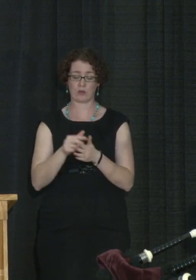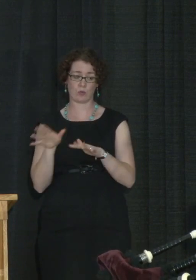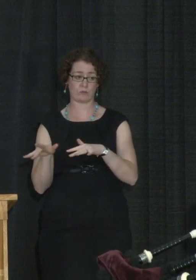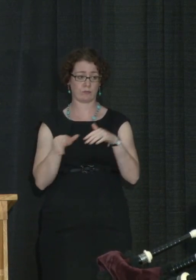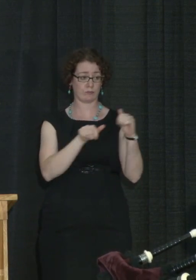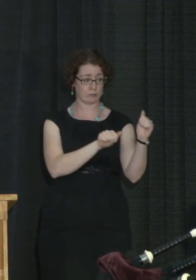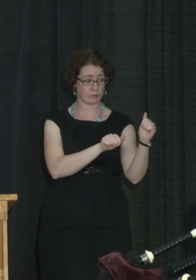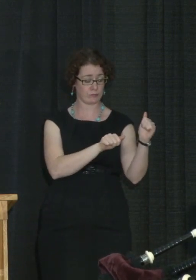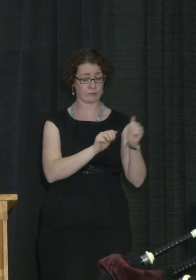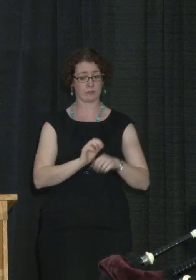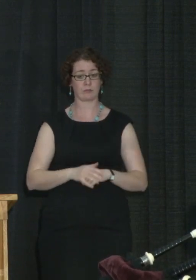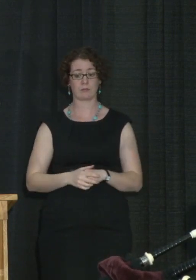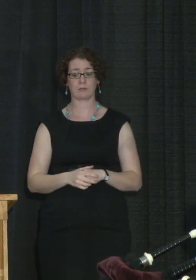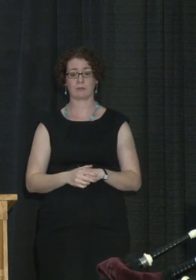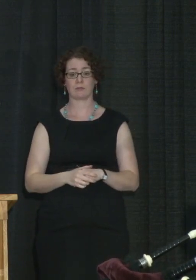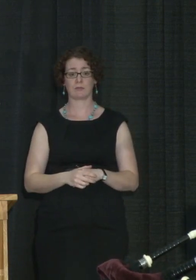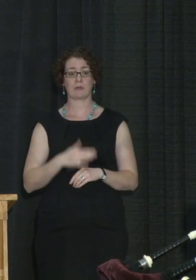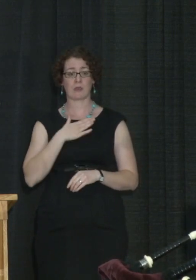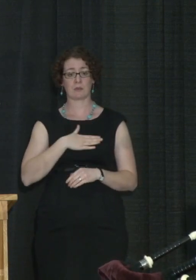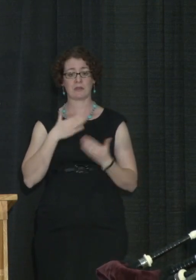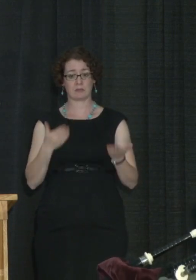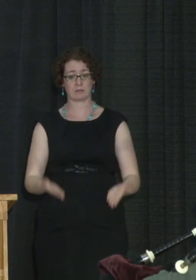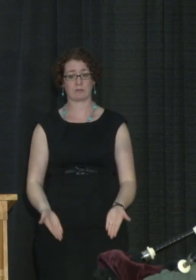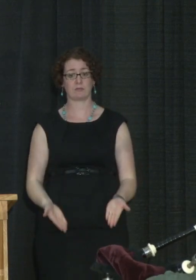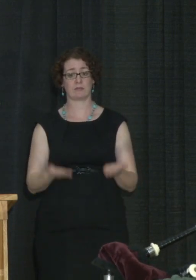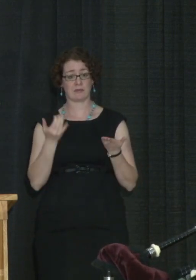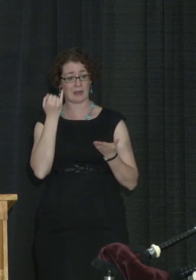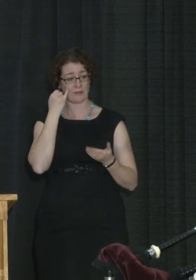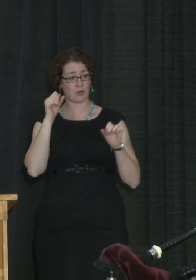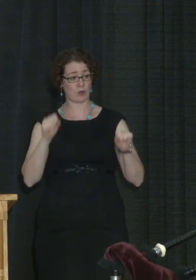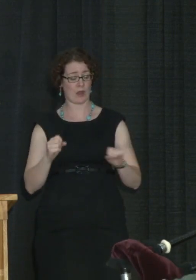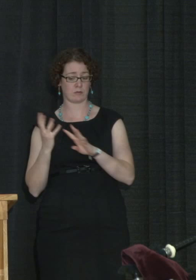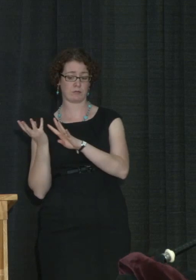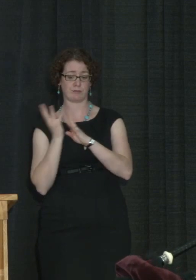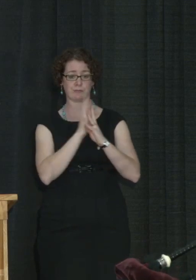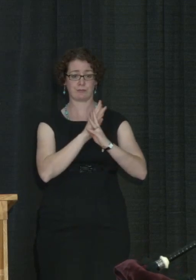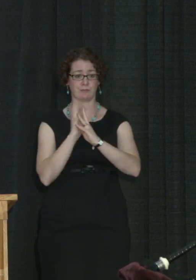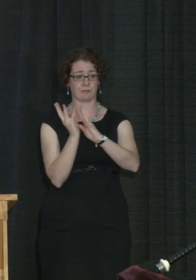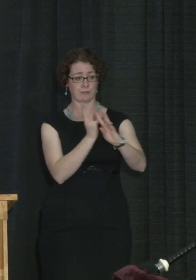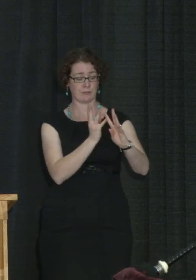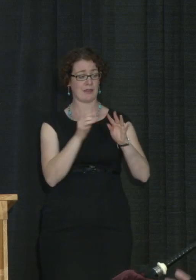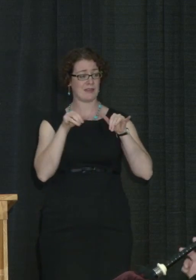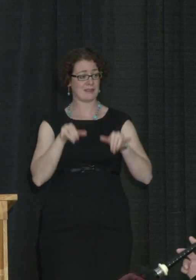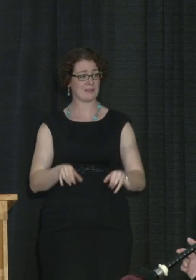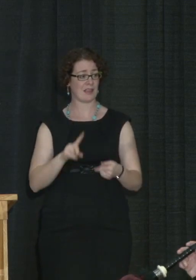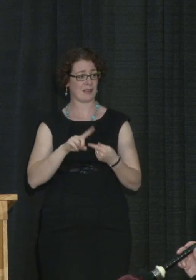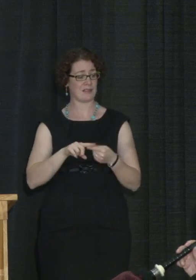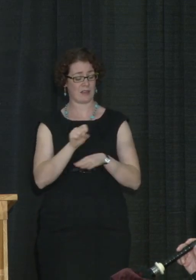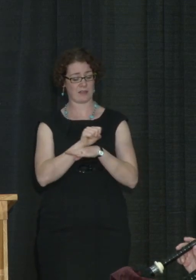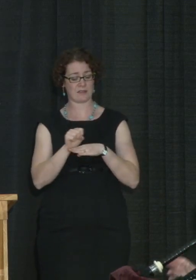auditorium. Would you please stand as you are able for the recessional and remain standing